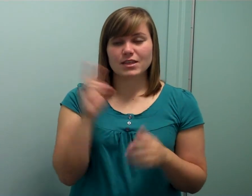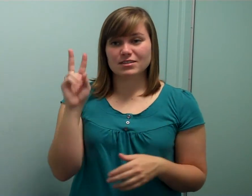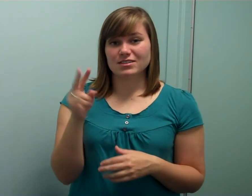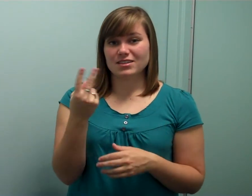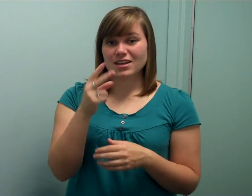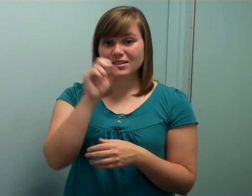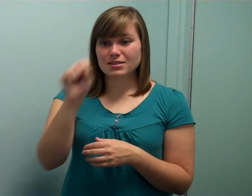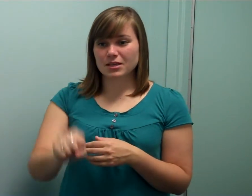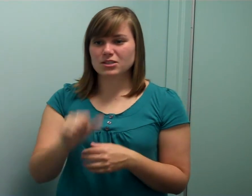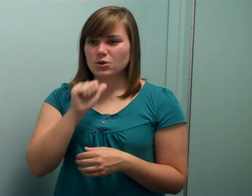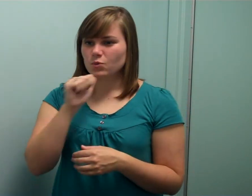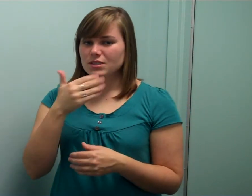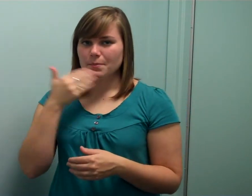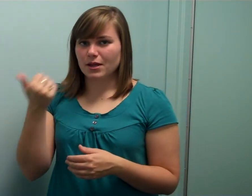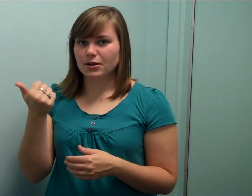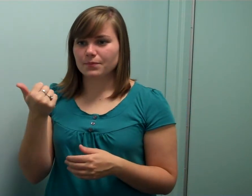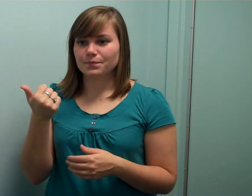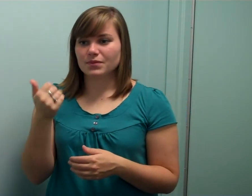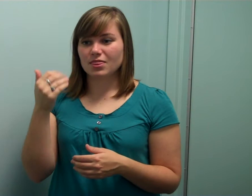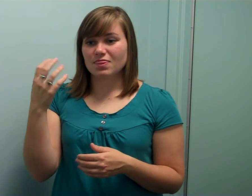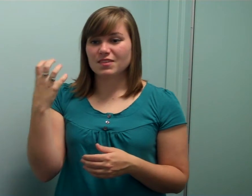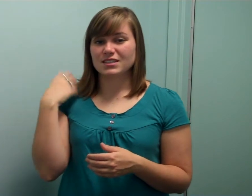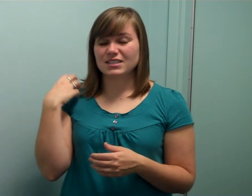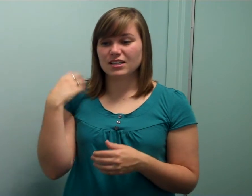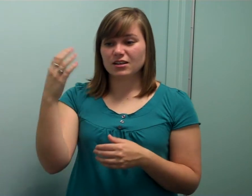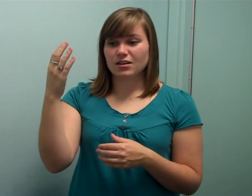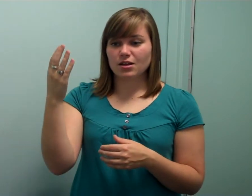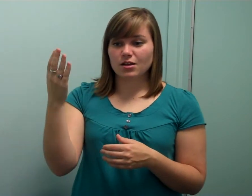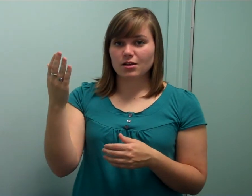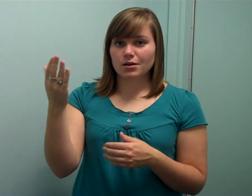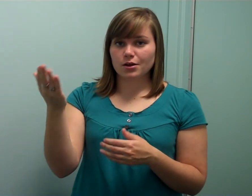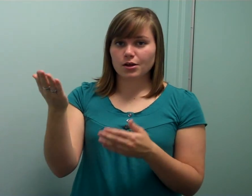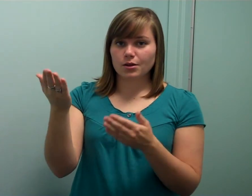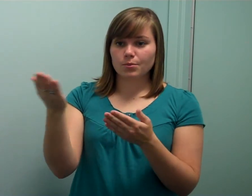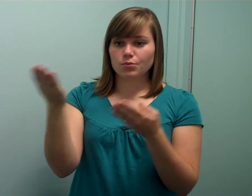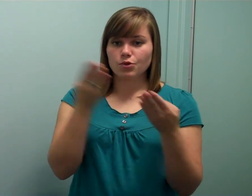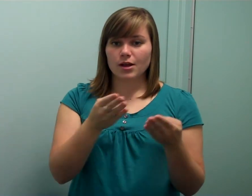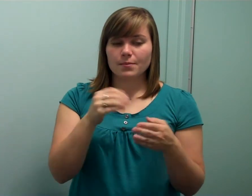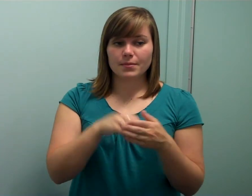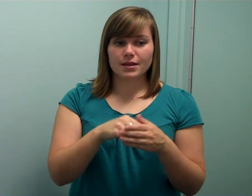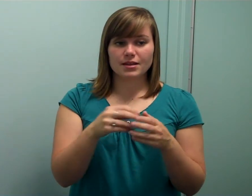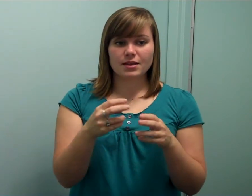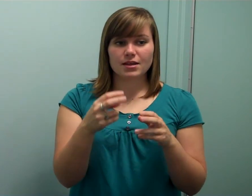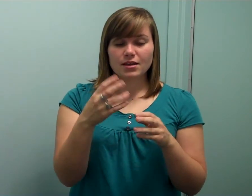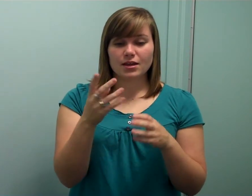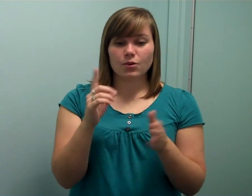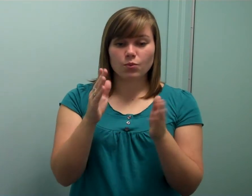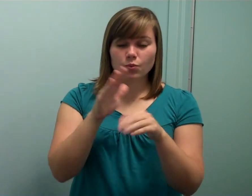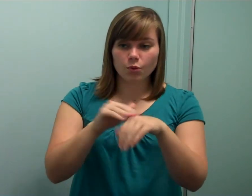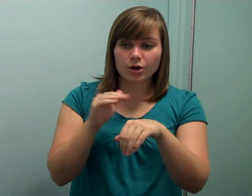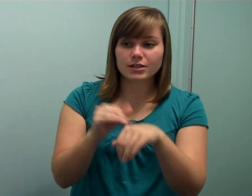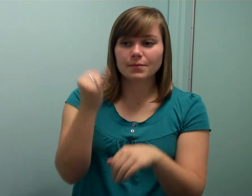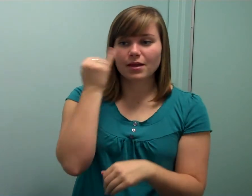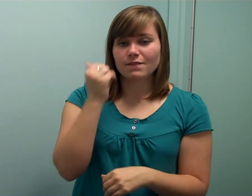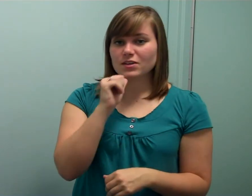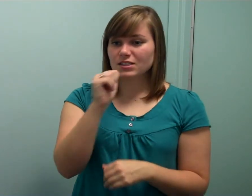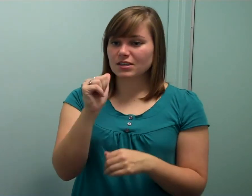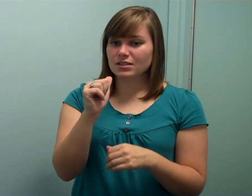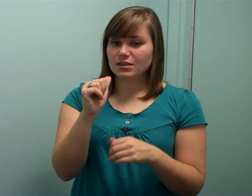better, and the dean called him in for a conference. The dean warned him that if his performance continued at this poor